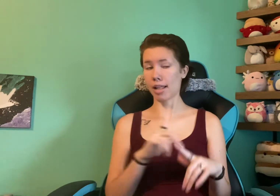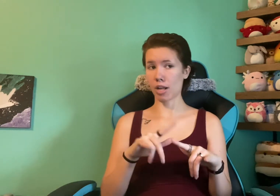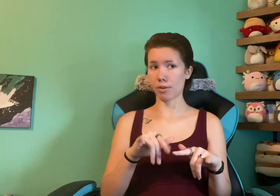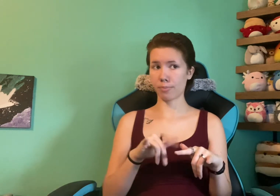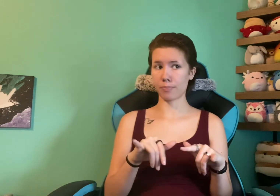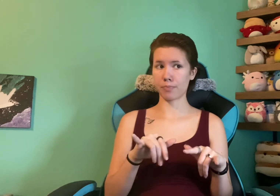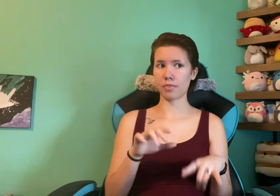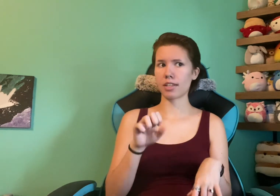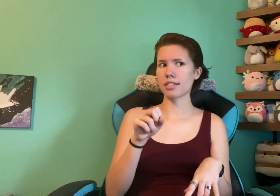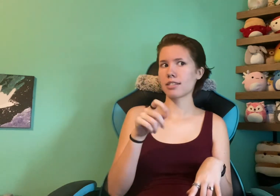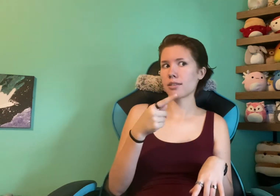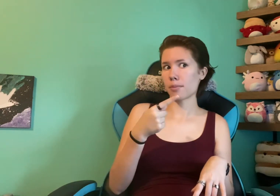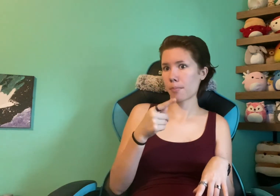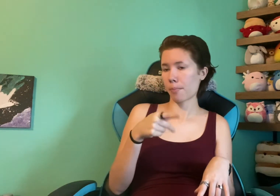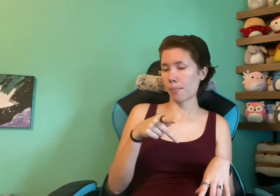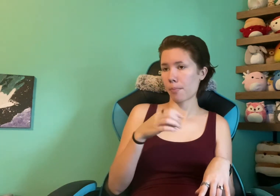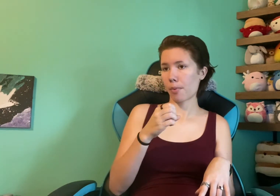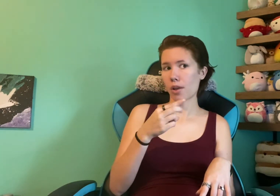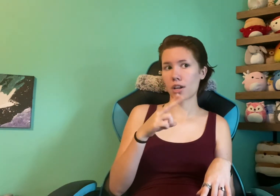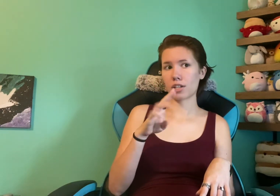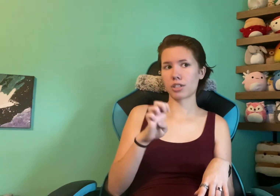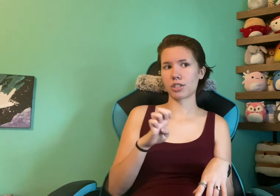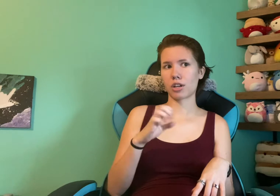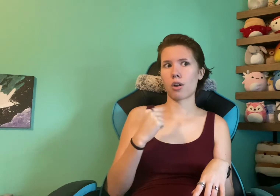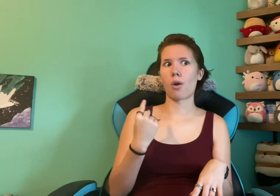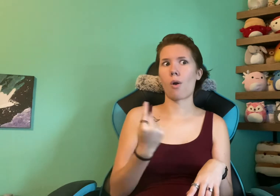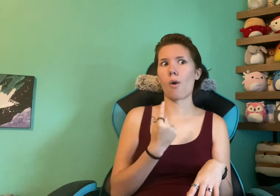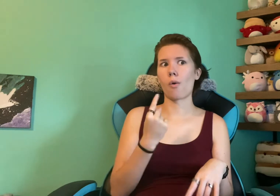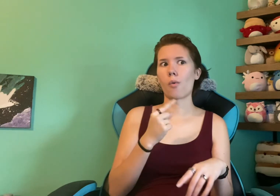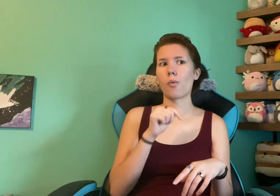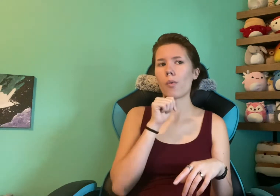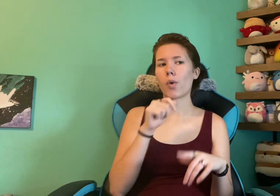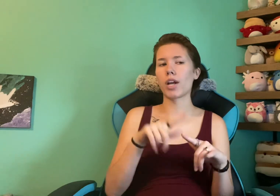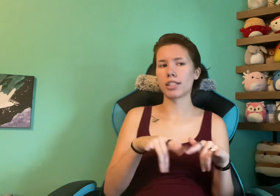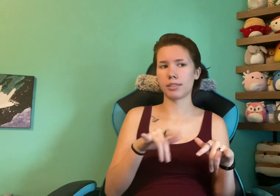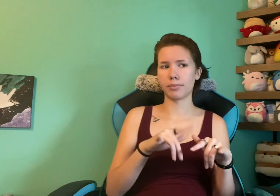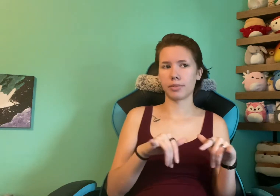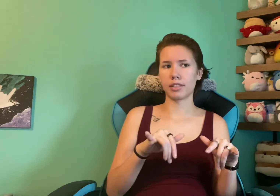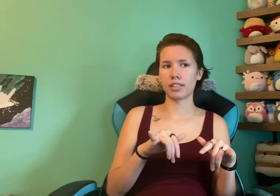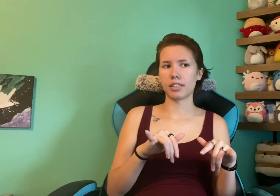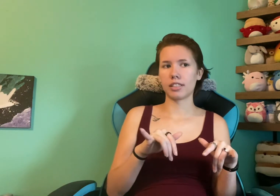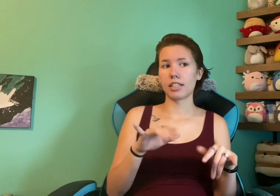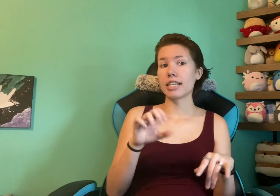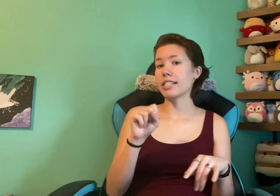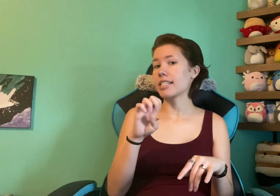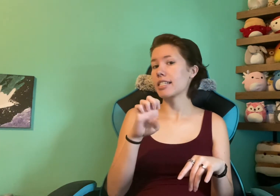are always asymmetric, and sea anemones can be either asymmetric or radially symmetric.